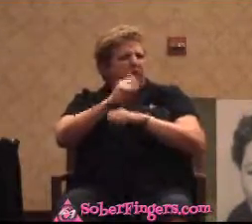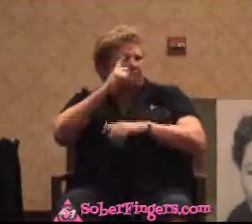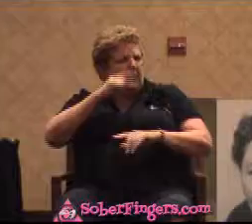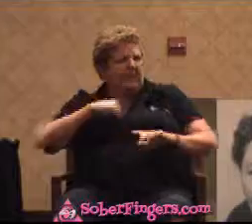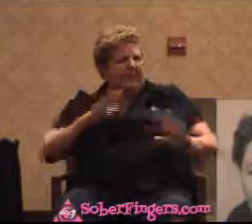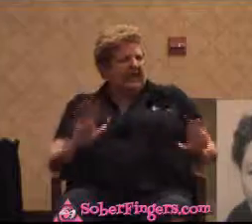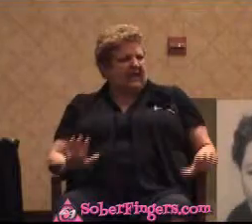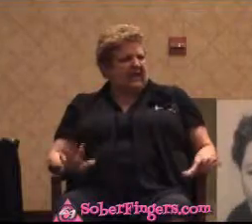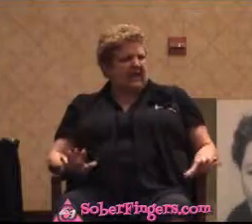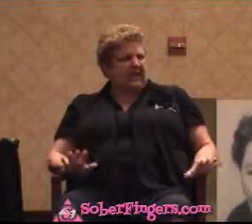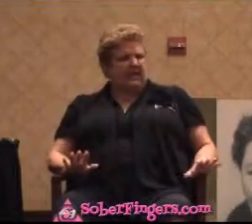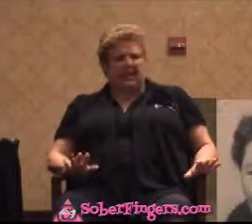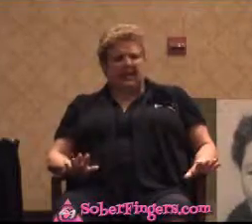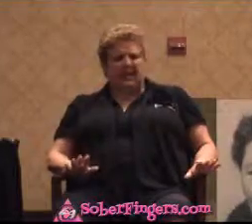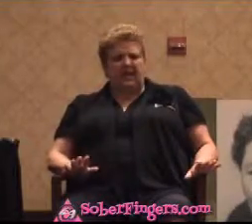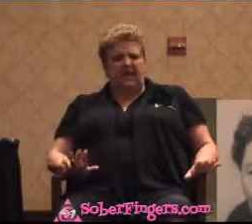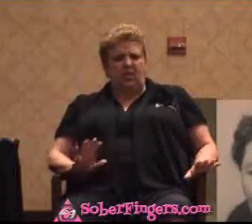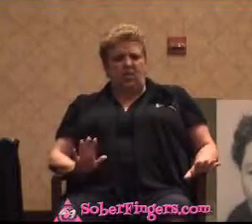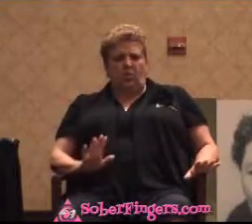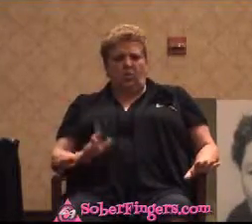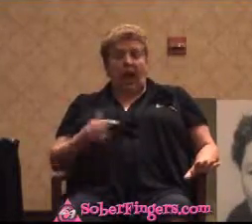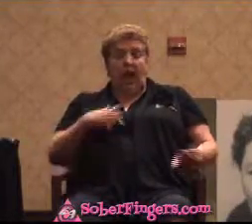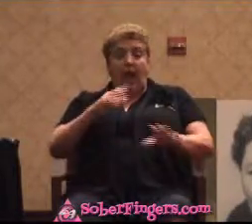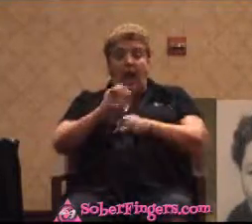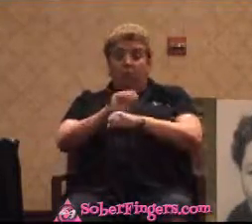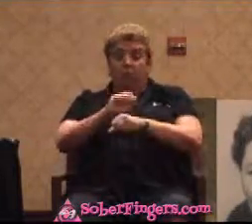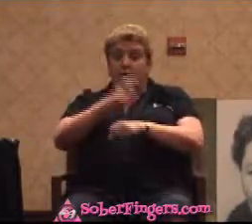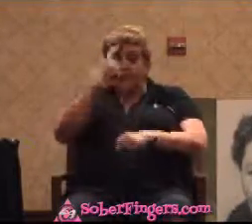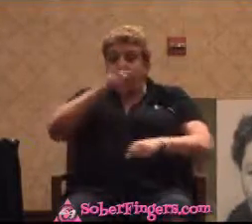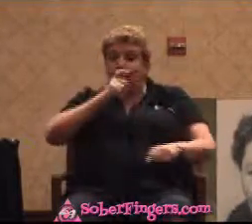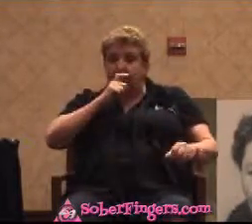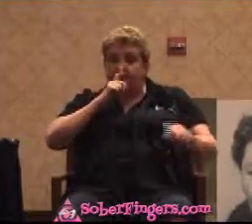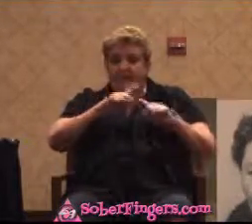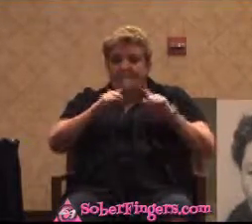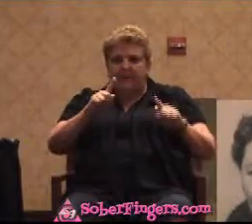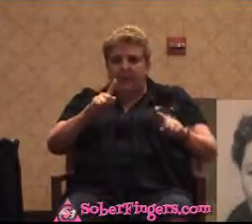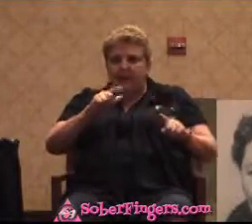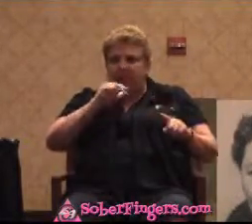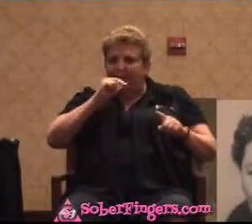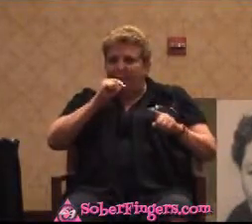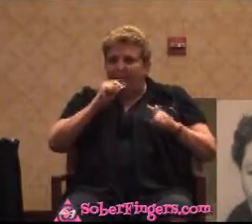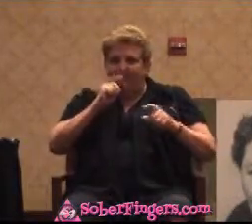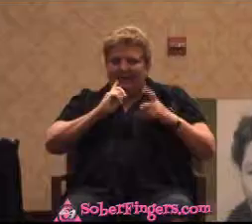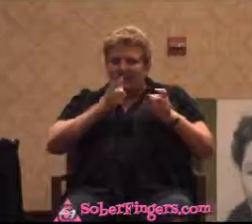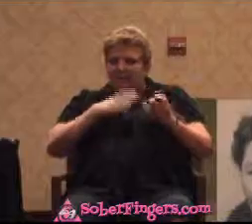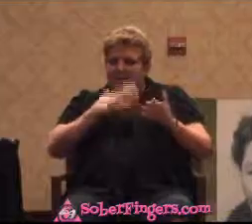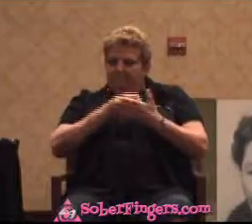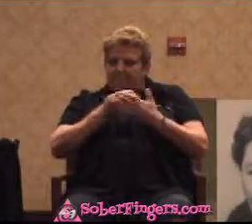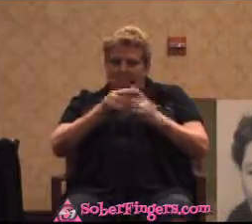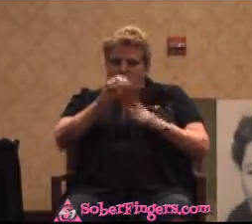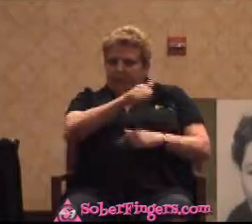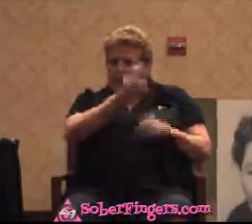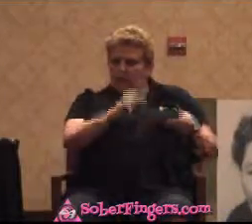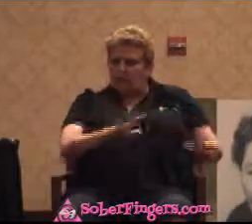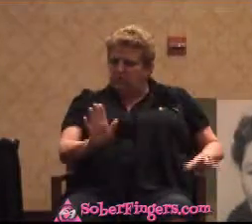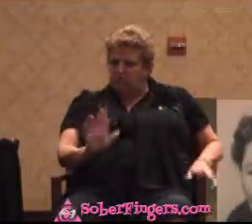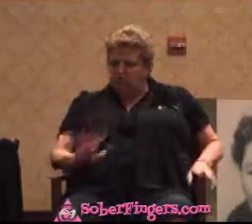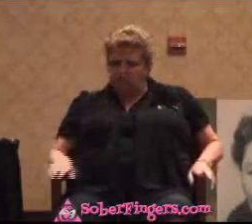Yeah, now I'll work to drink, but I'm not going to work to turn it over to somebody else. So that wasn't going